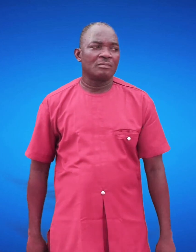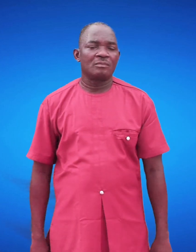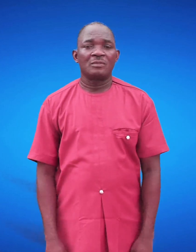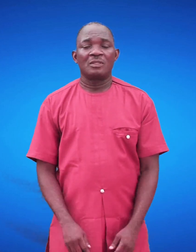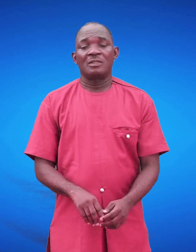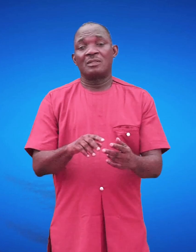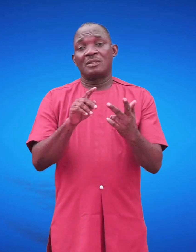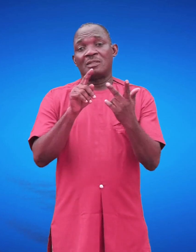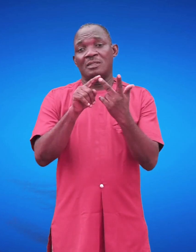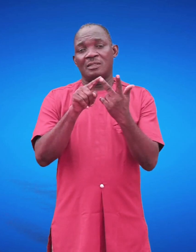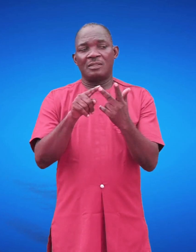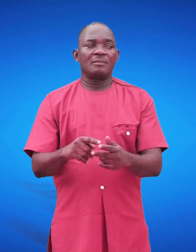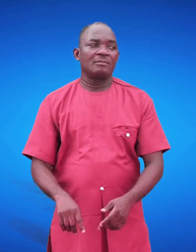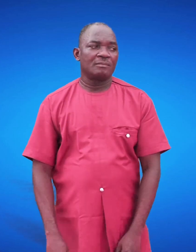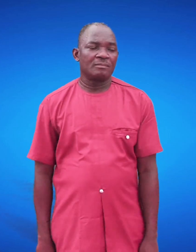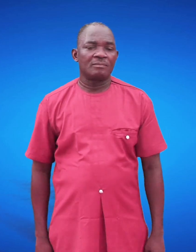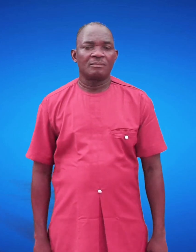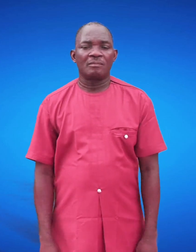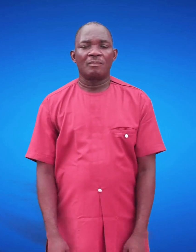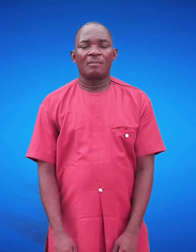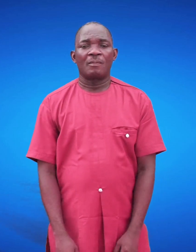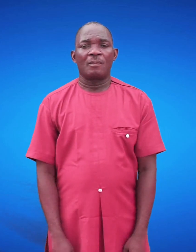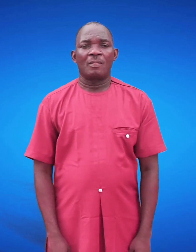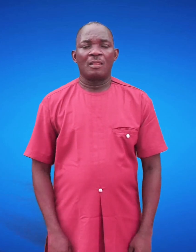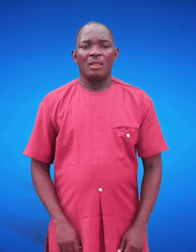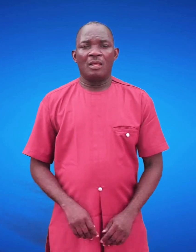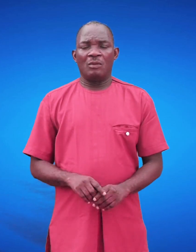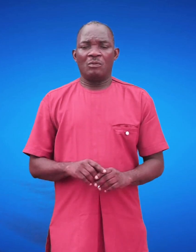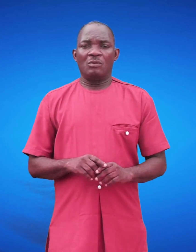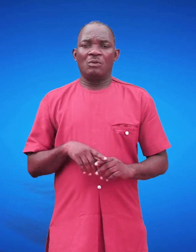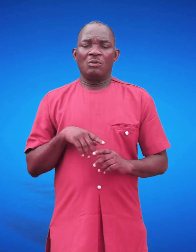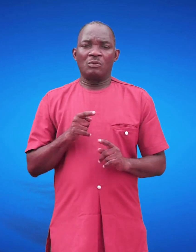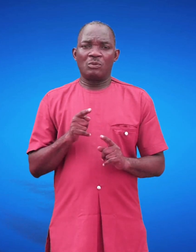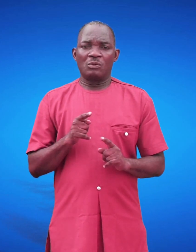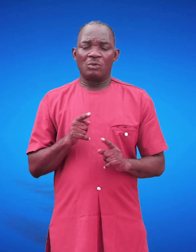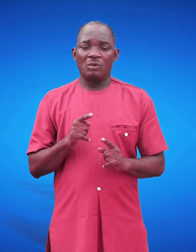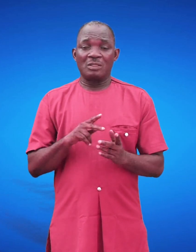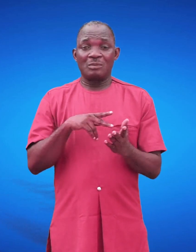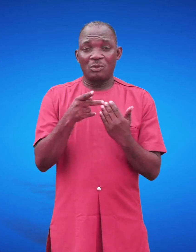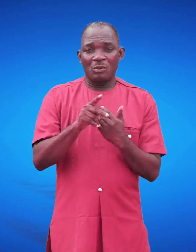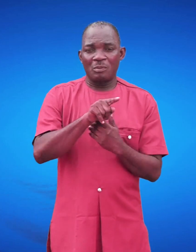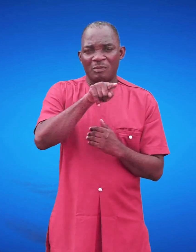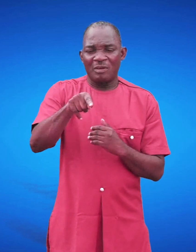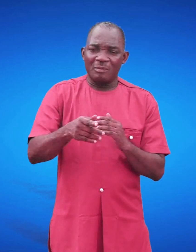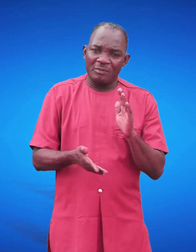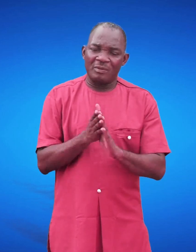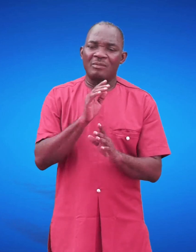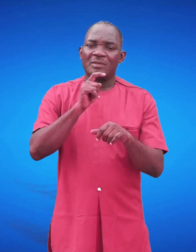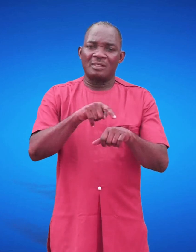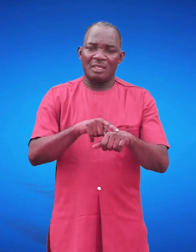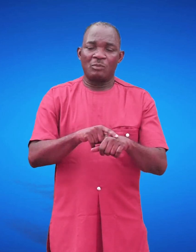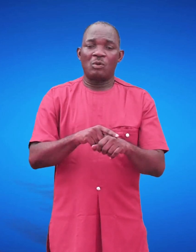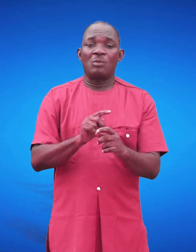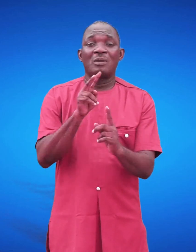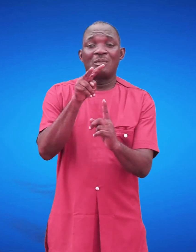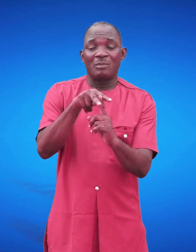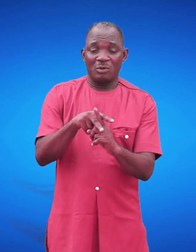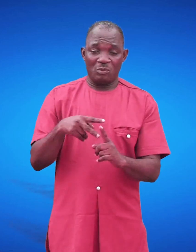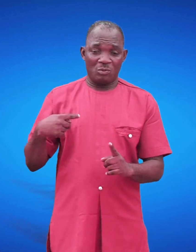3. Being on time for an event or appointment we have